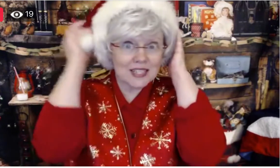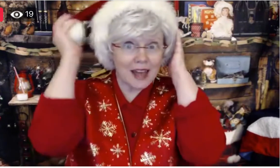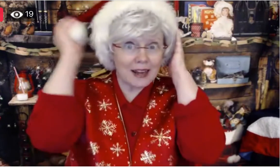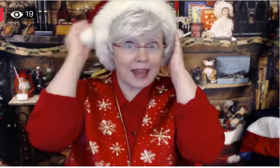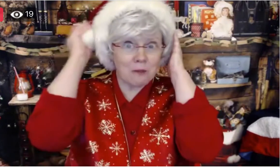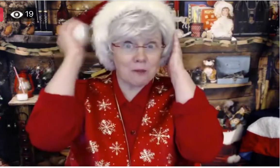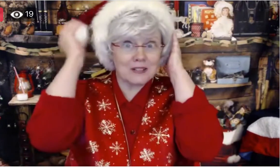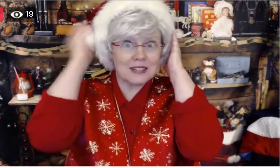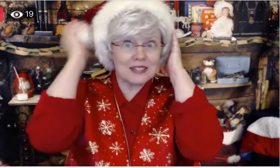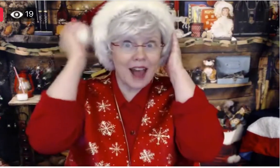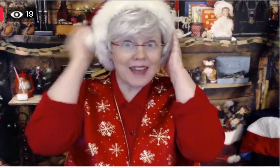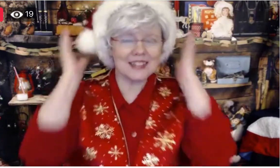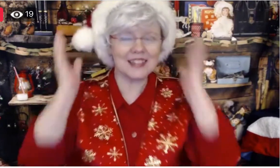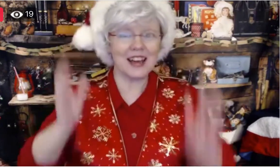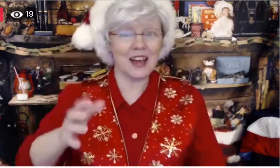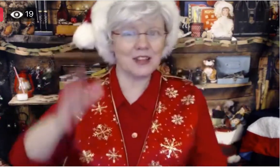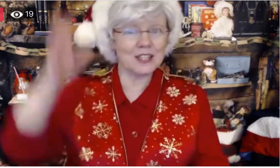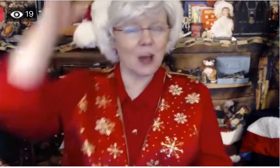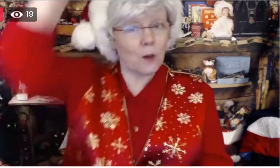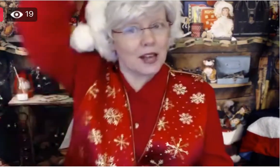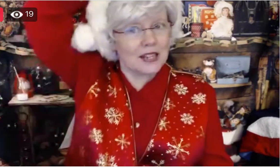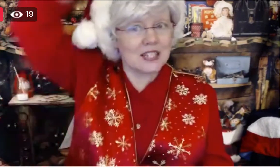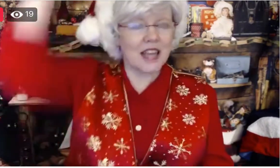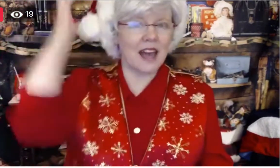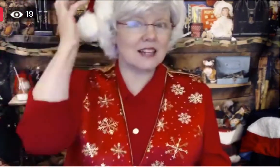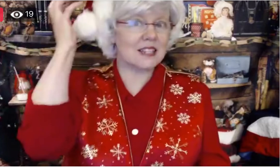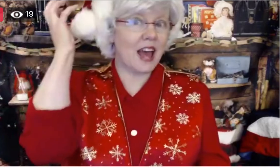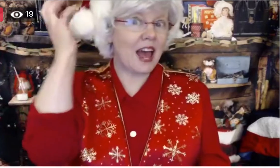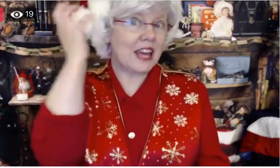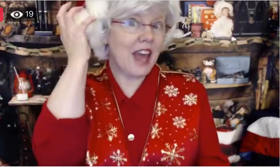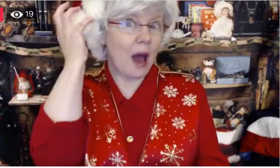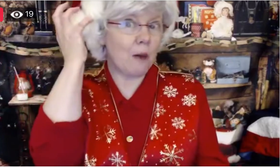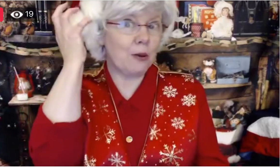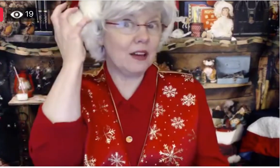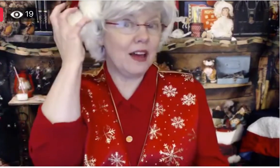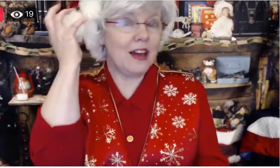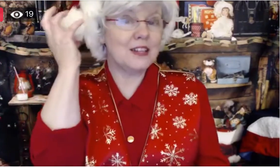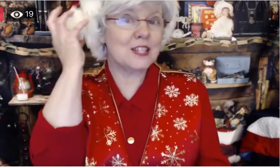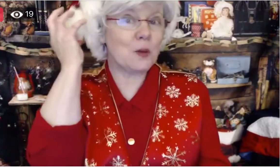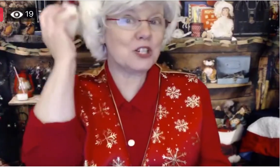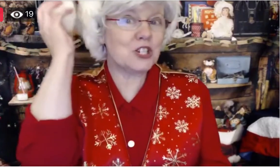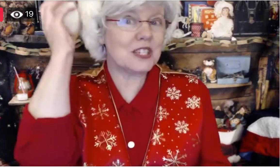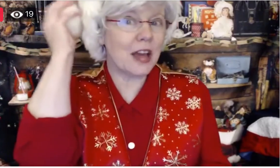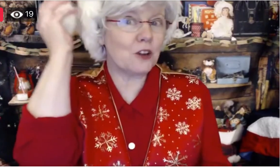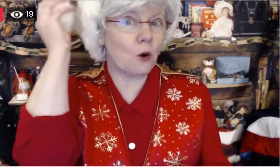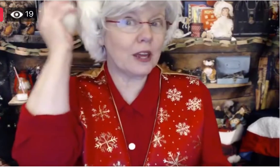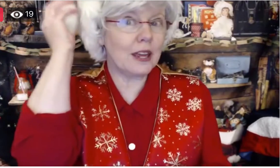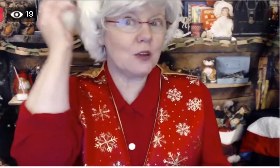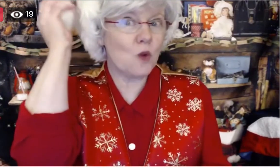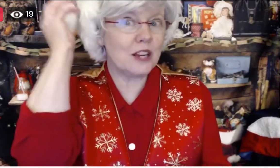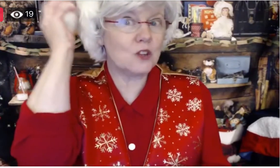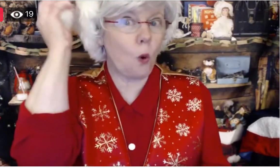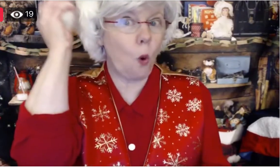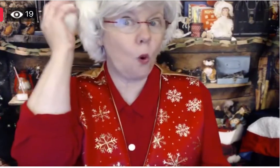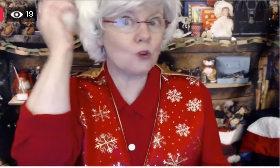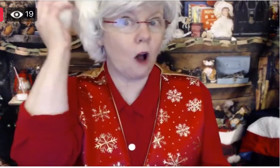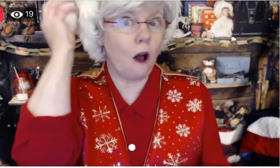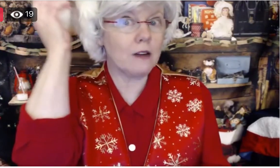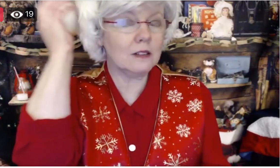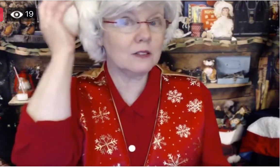Santa cap on tonight. So, Santa's cap. So, it's just like you're getting ready to hold on